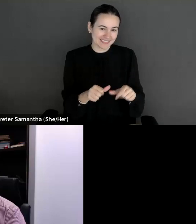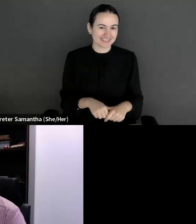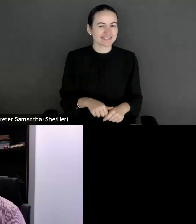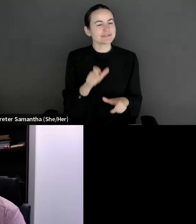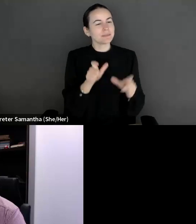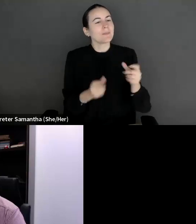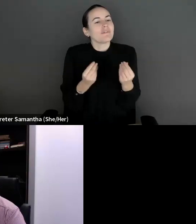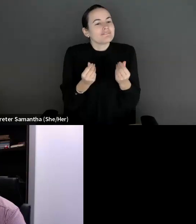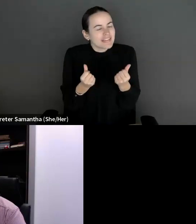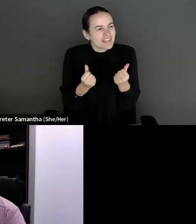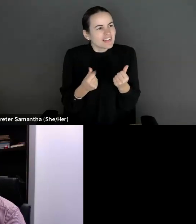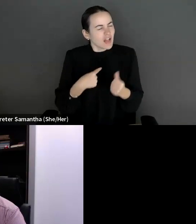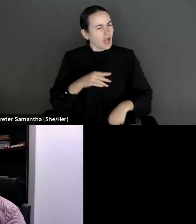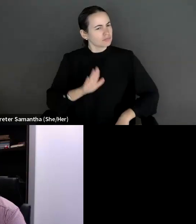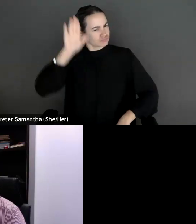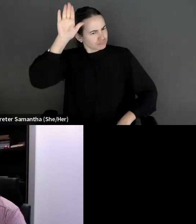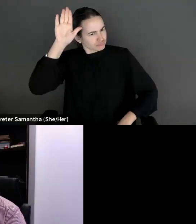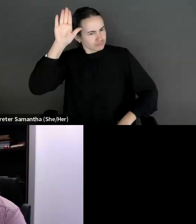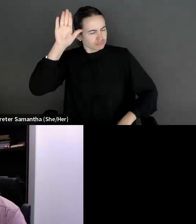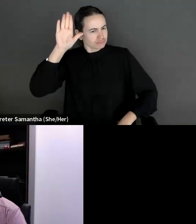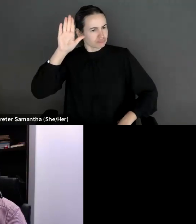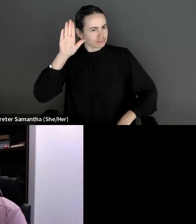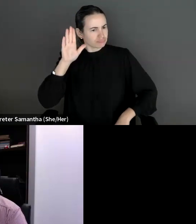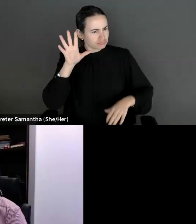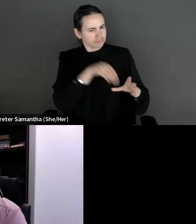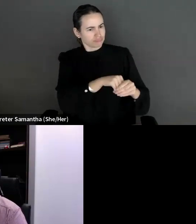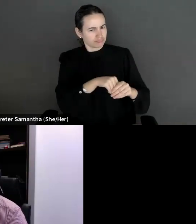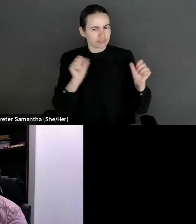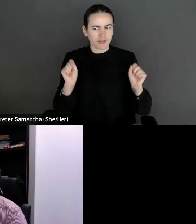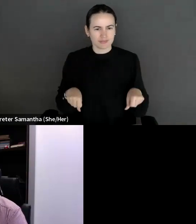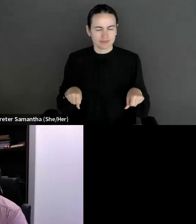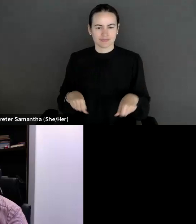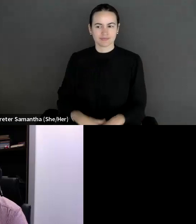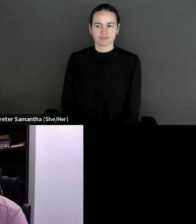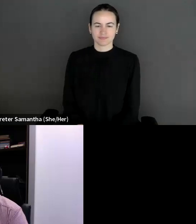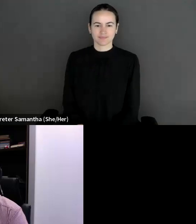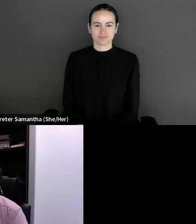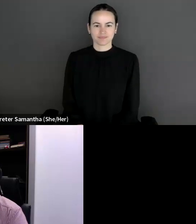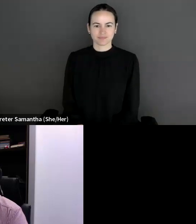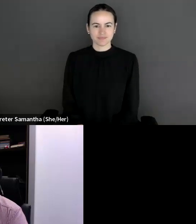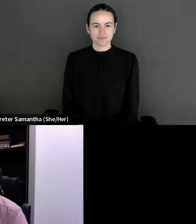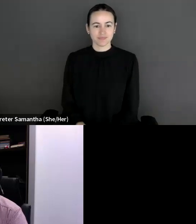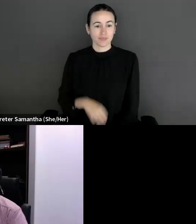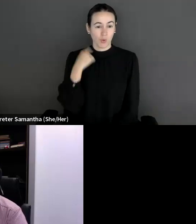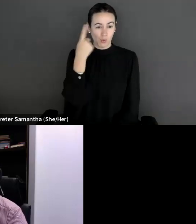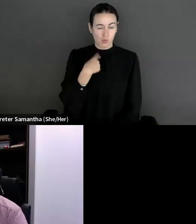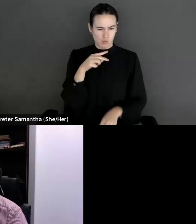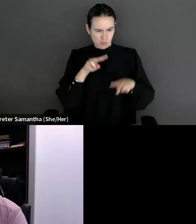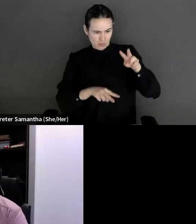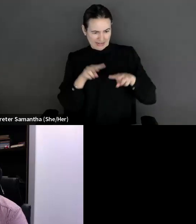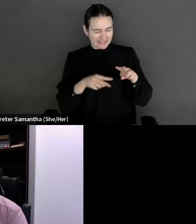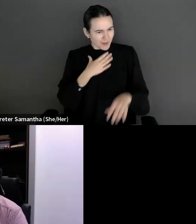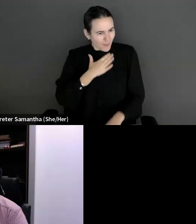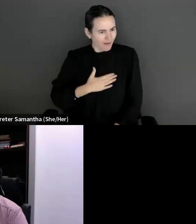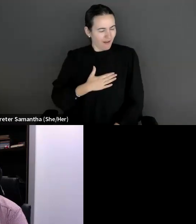they have the chance to contribute. Yeah, because I think raters often really want to do that, right?